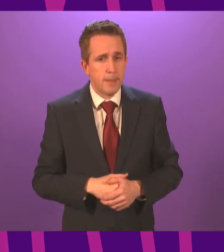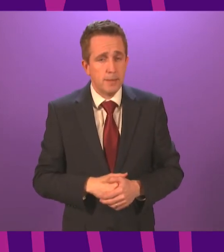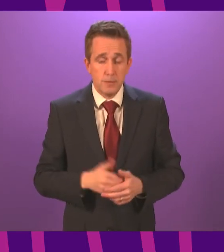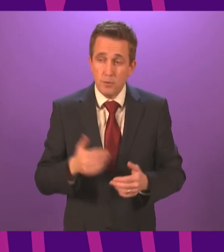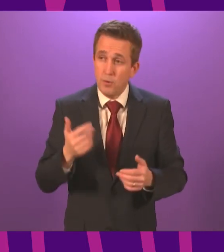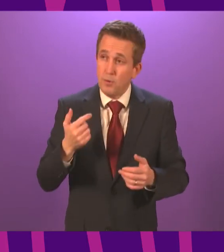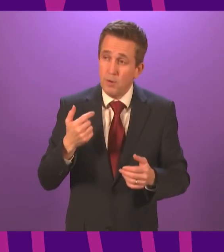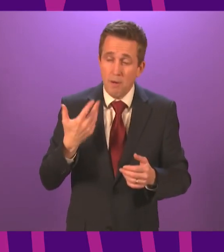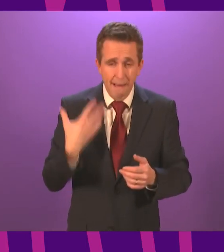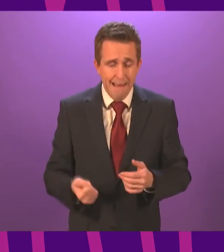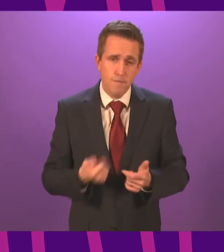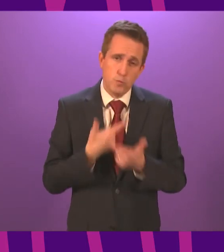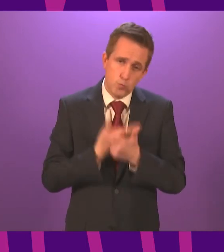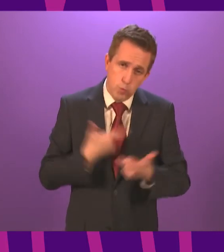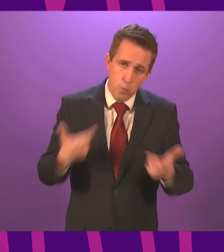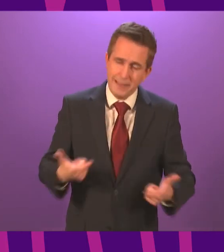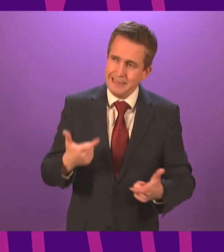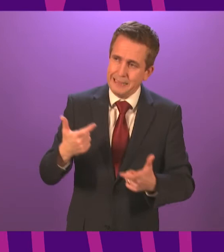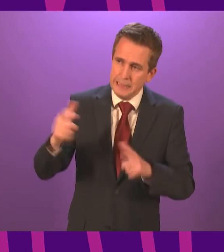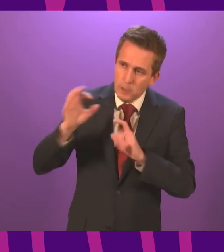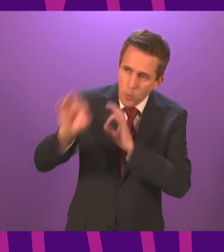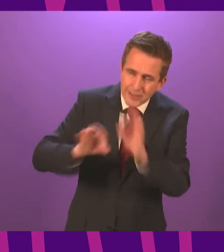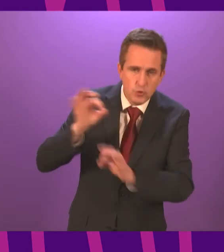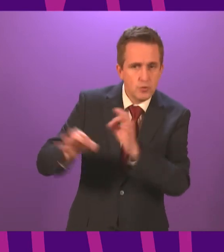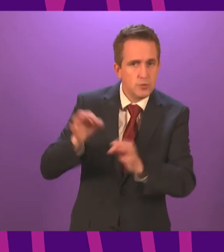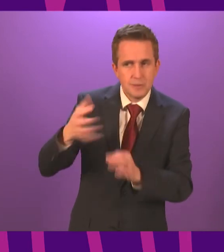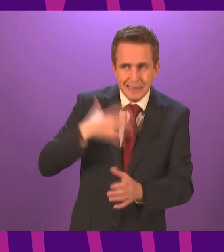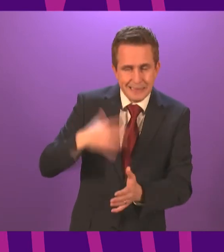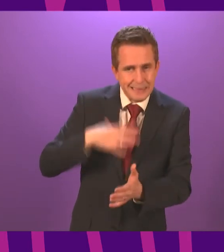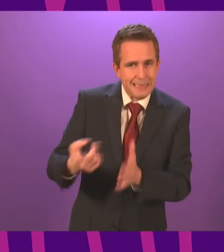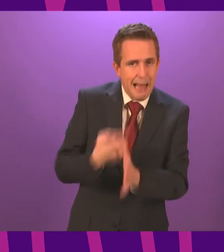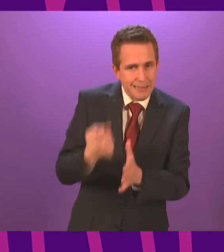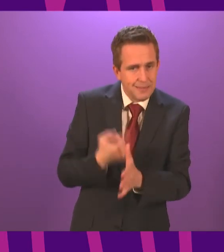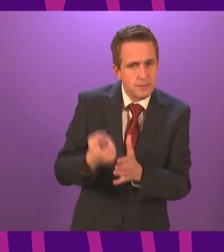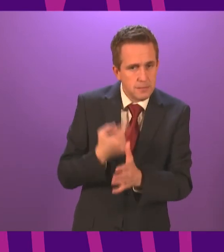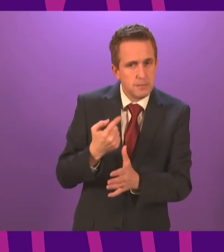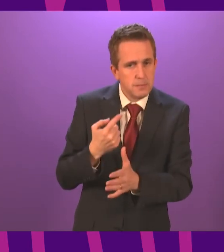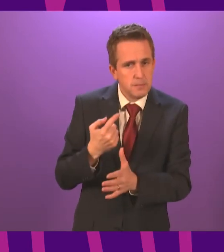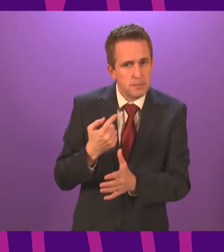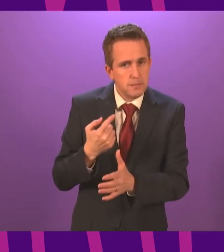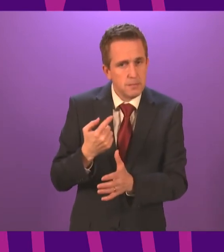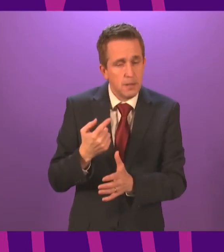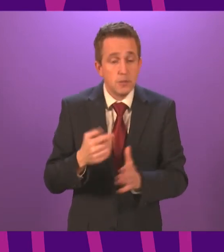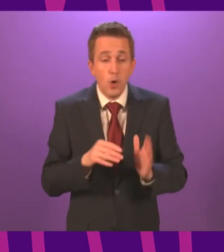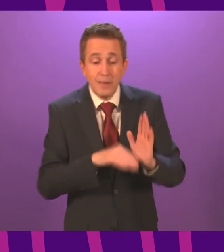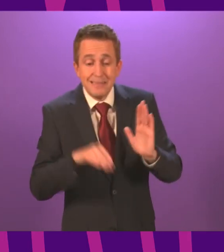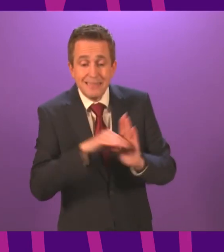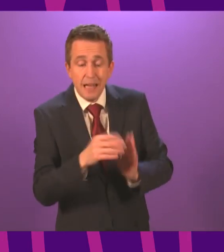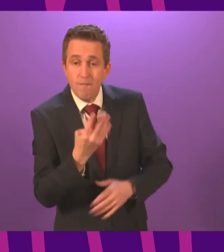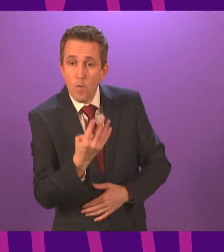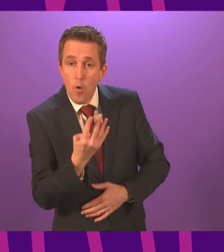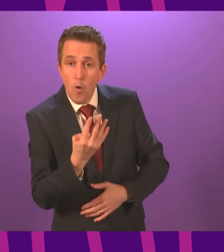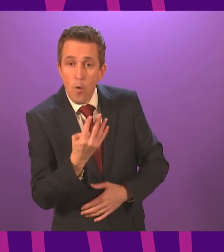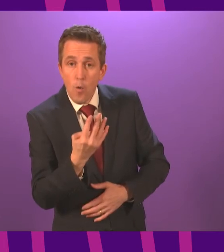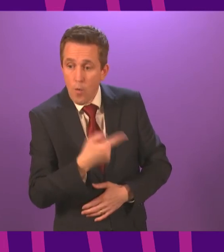questions still unanswered? Businesses in the 11 local authority areas going into Tier 4 still have no